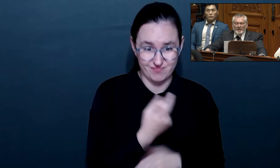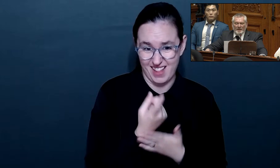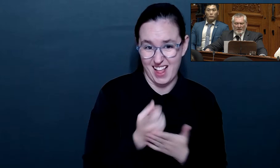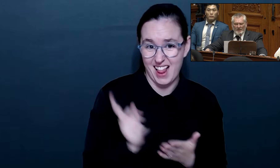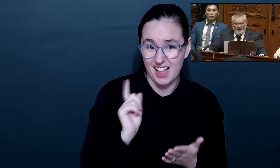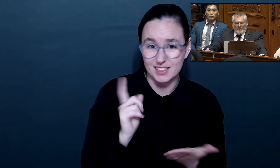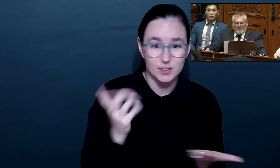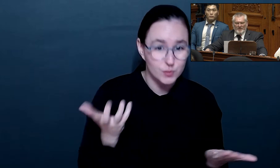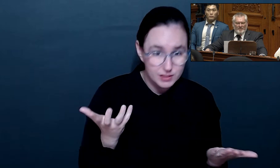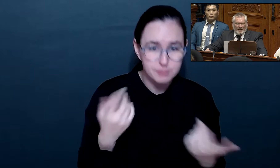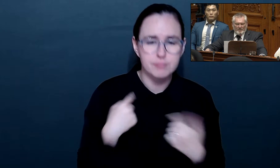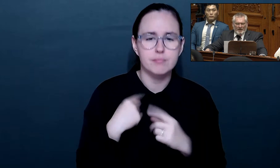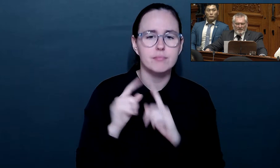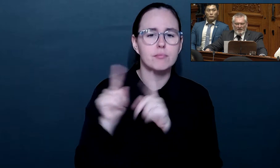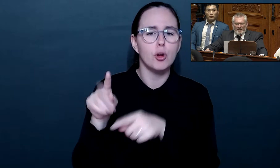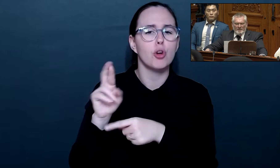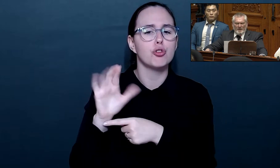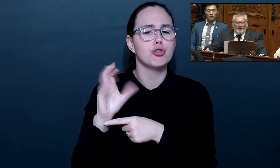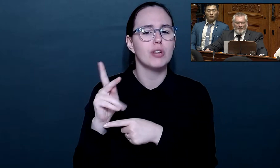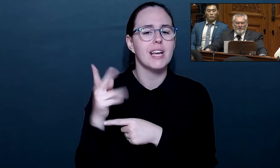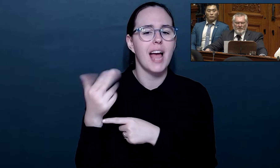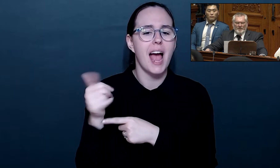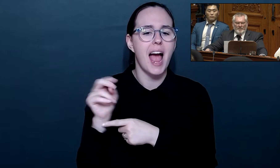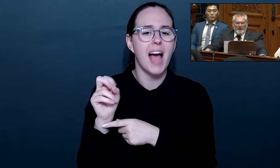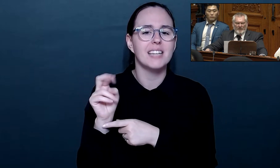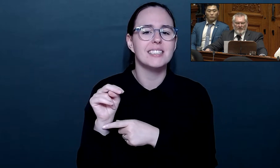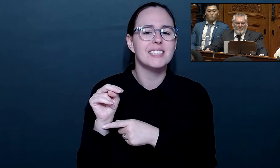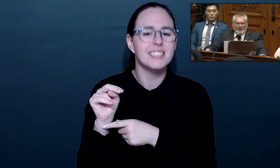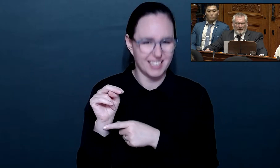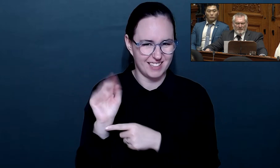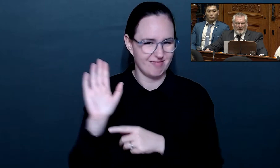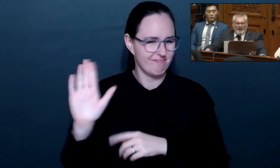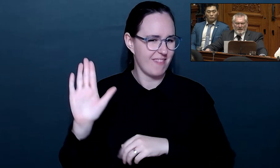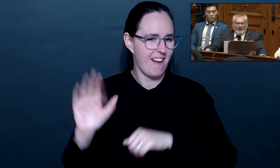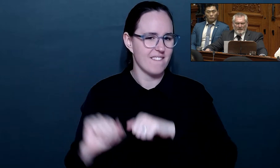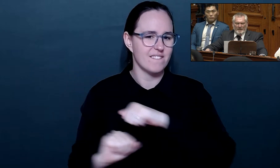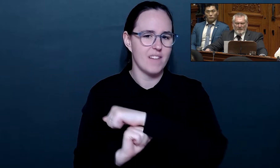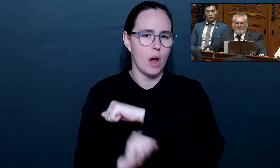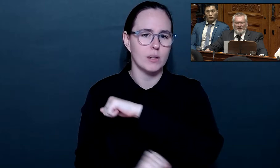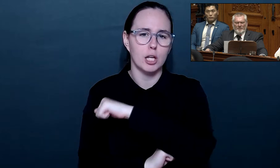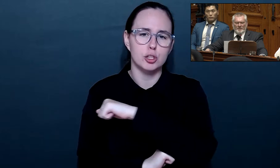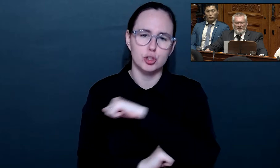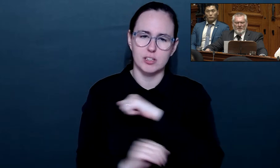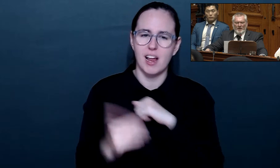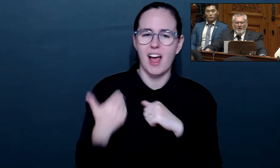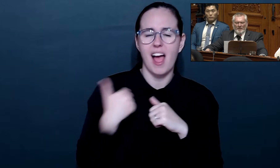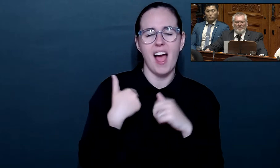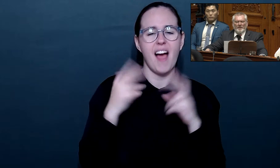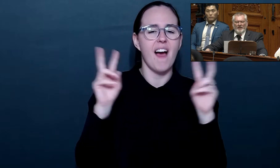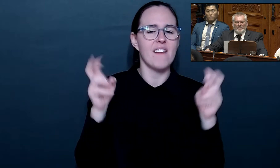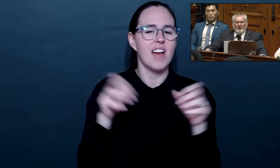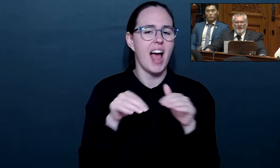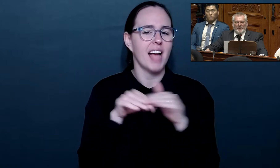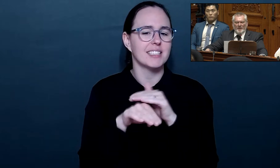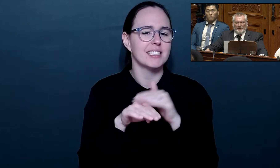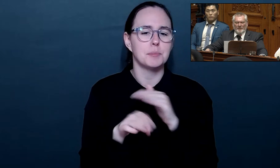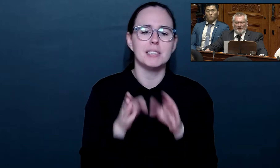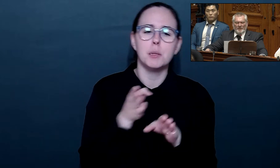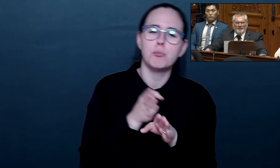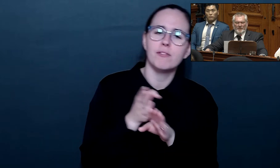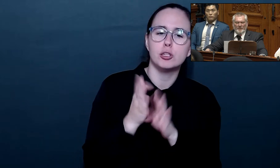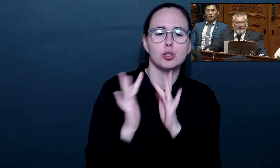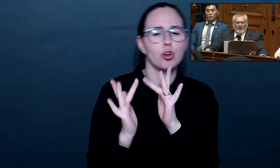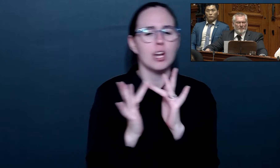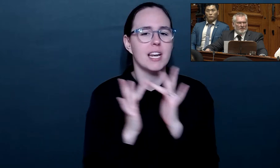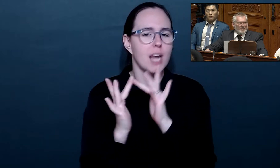conference. This event brings together some of the most inspiring minds and dedicated individuals, all united by a common